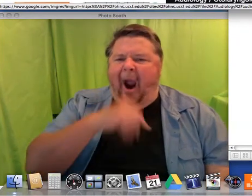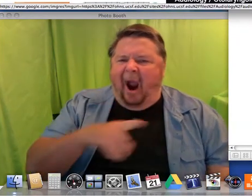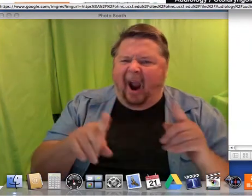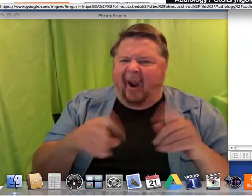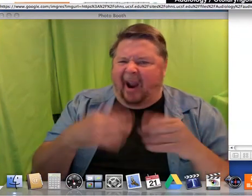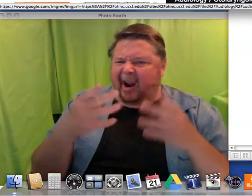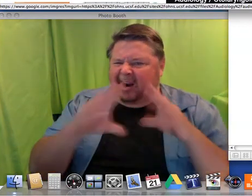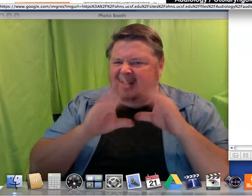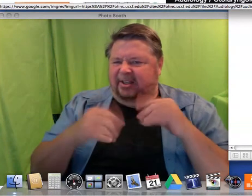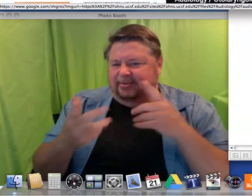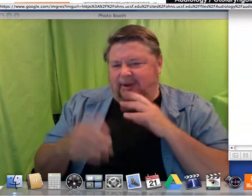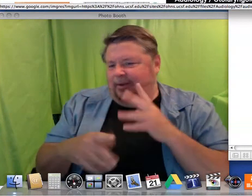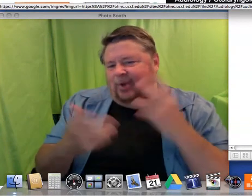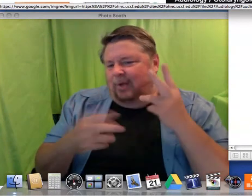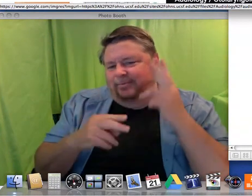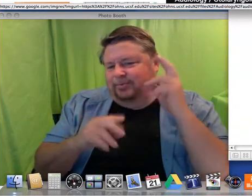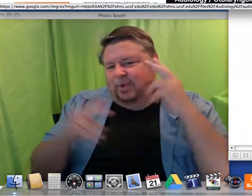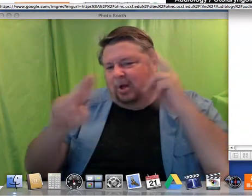Okay.